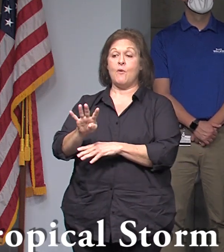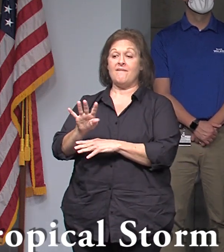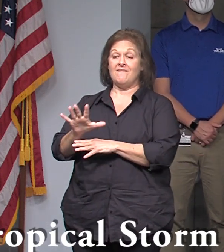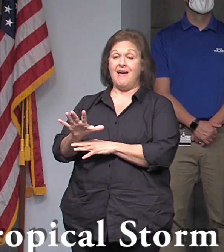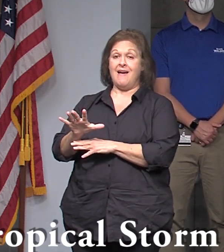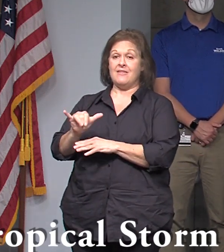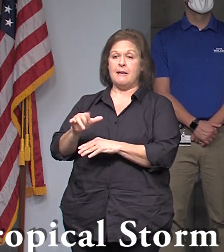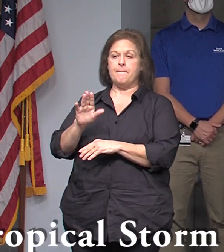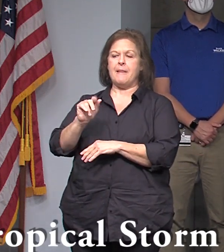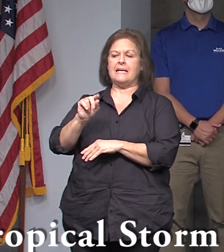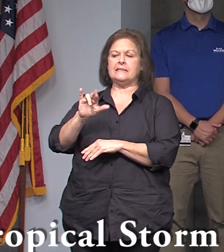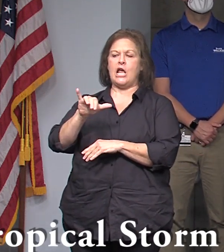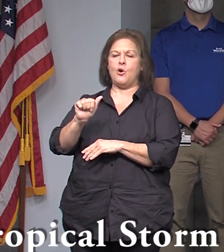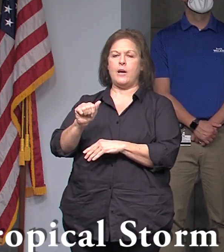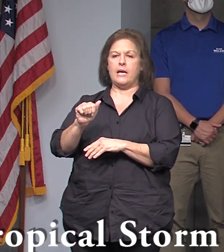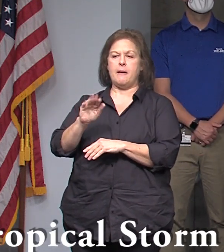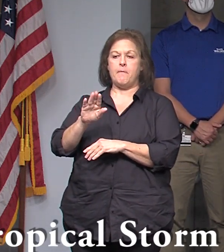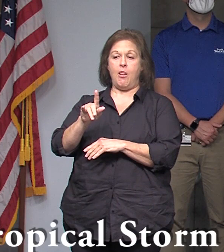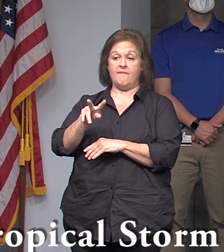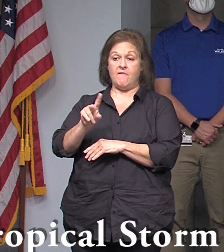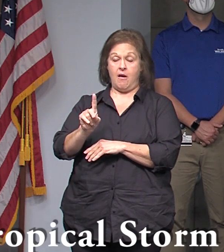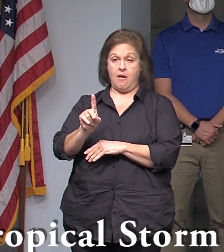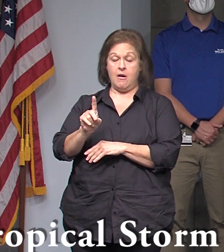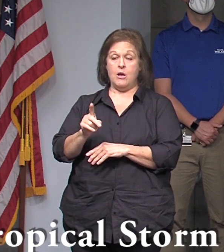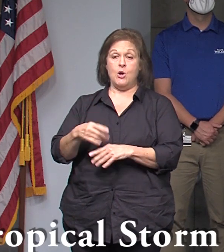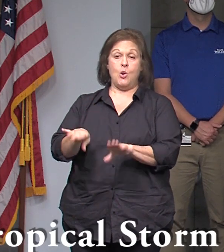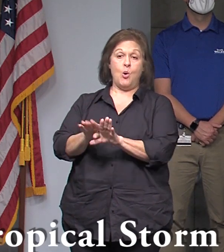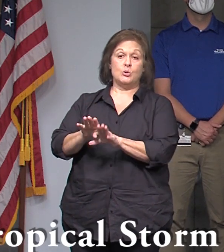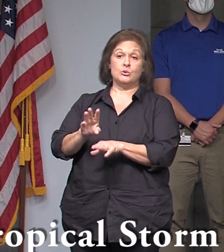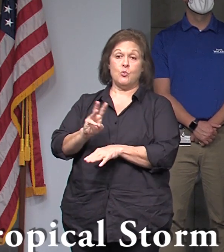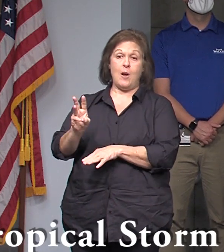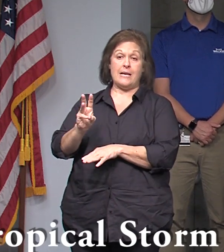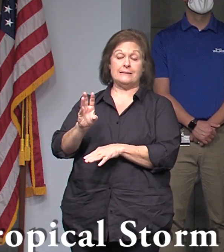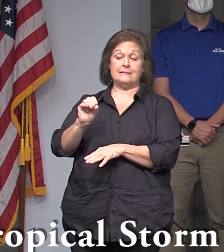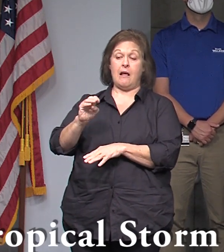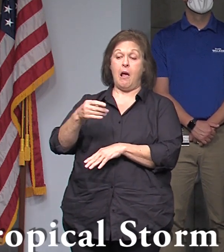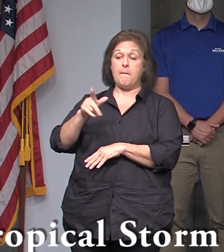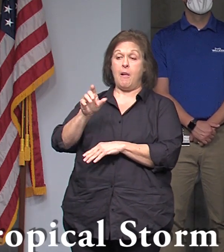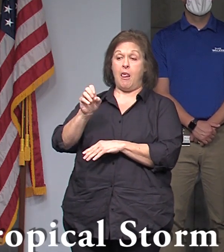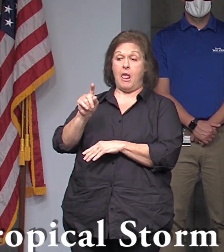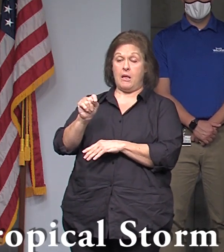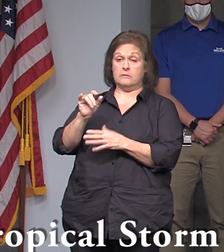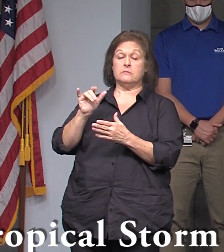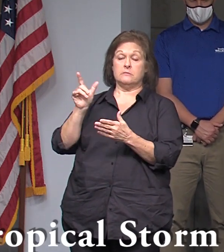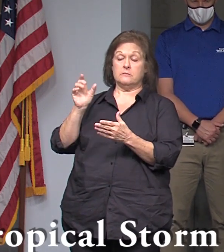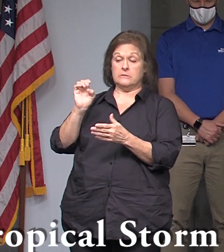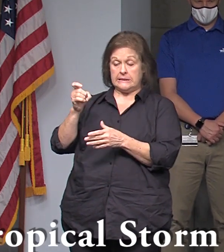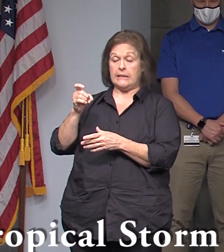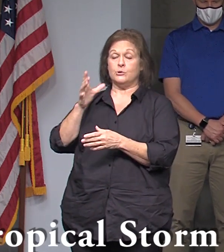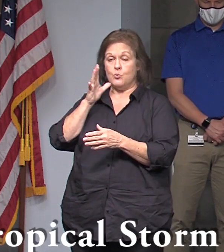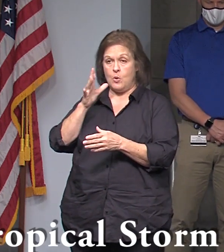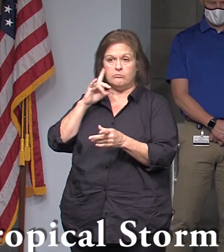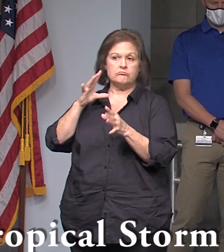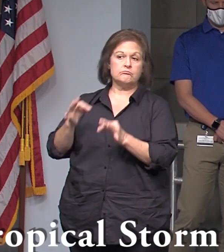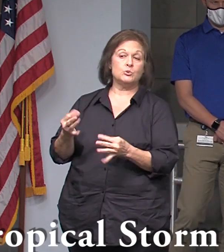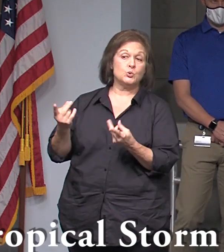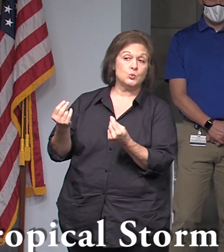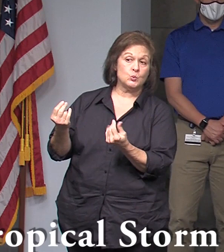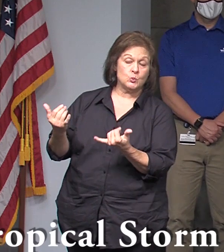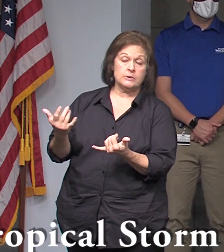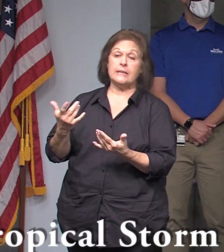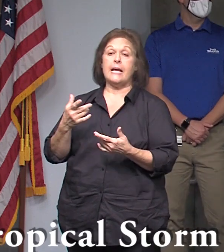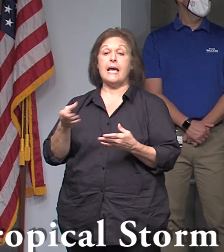45, that's Barataria Boulevard. Closure of the West Closure Complex will be determined later today. For